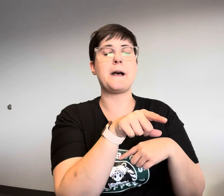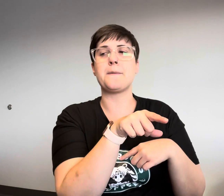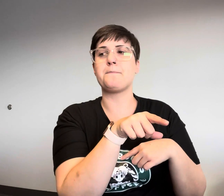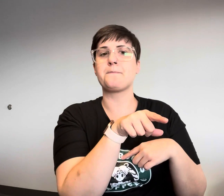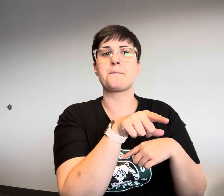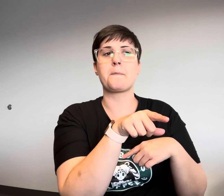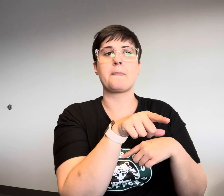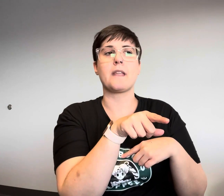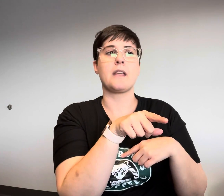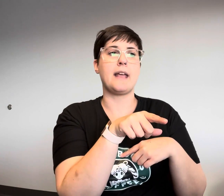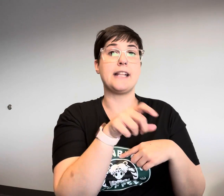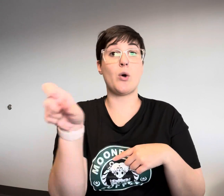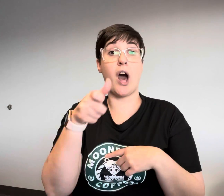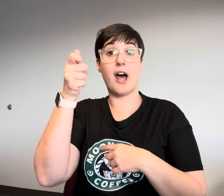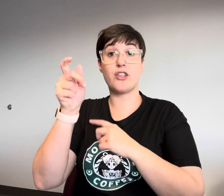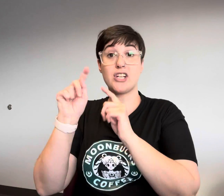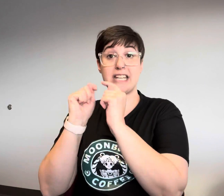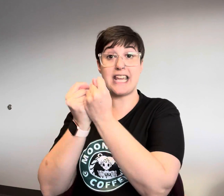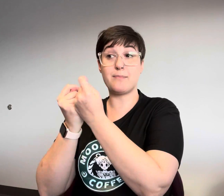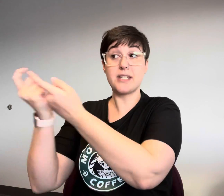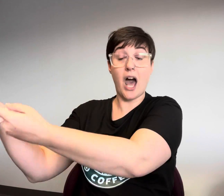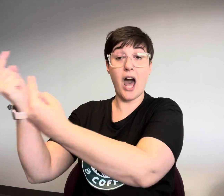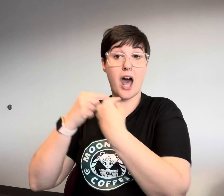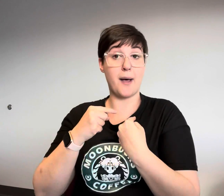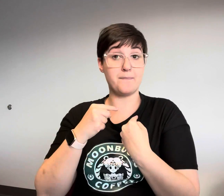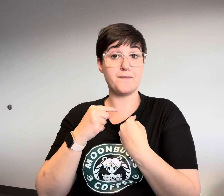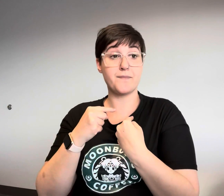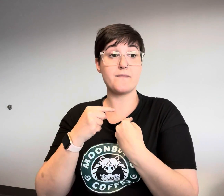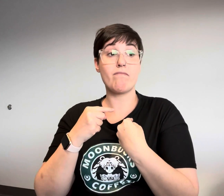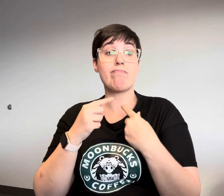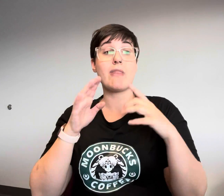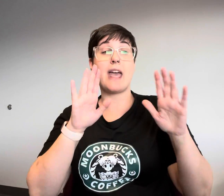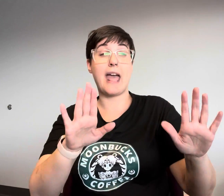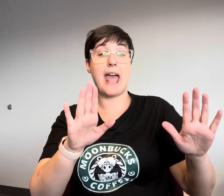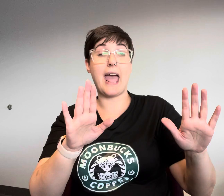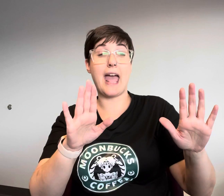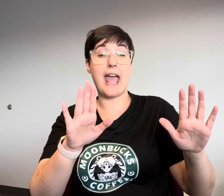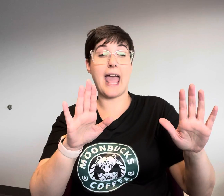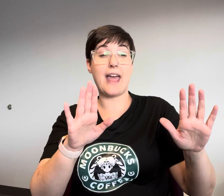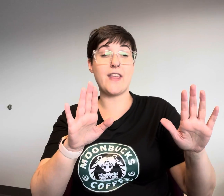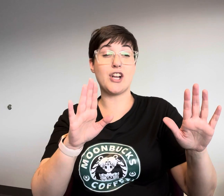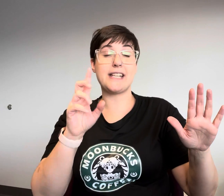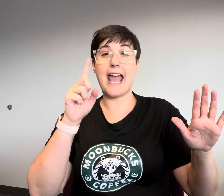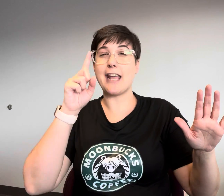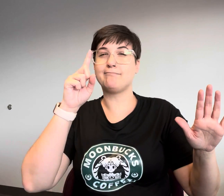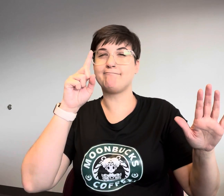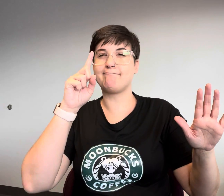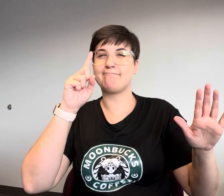And so other teams come, and there's a